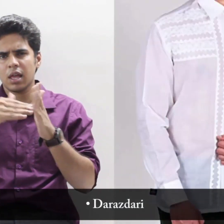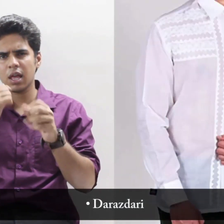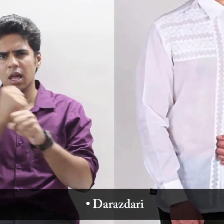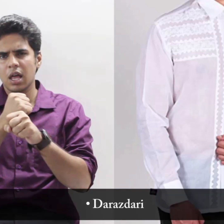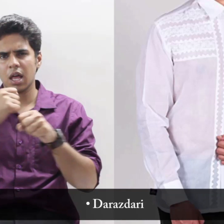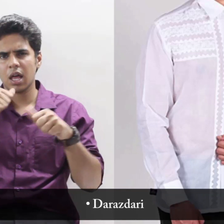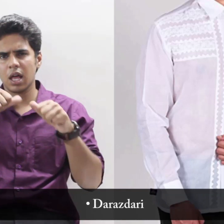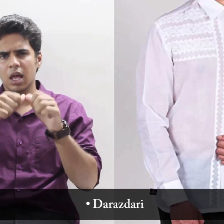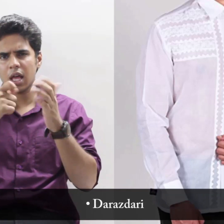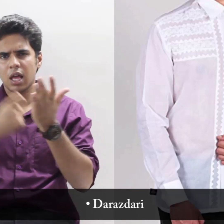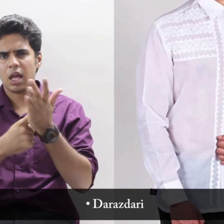darazdari.